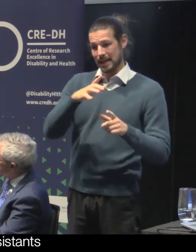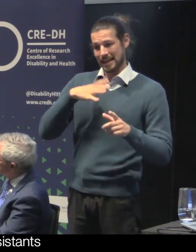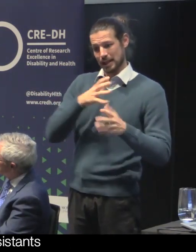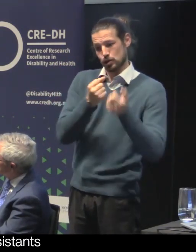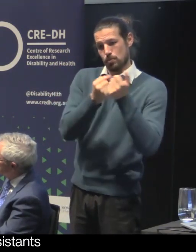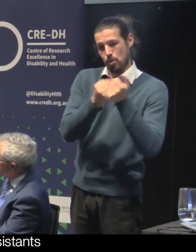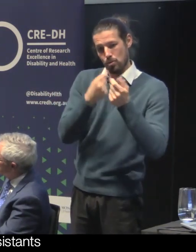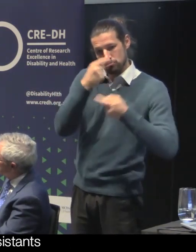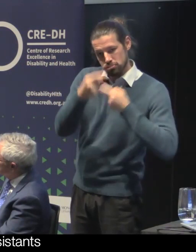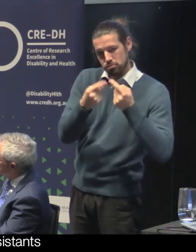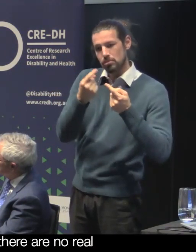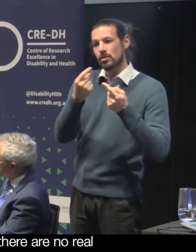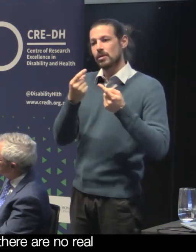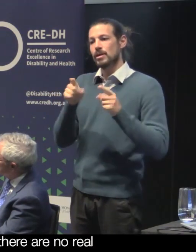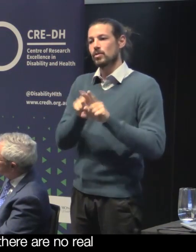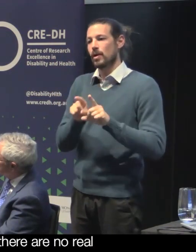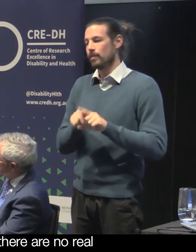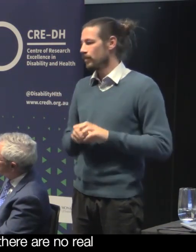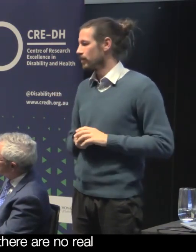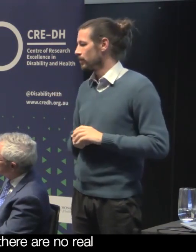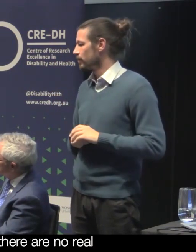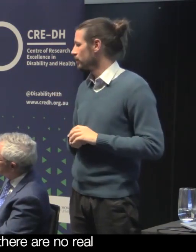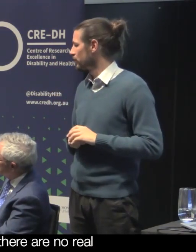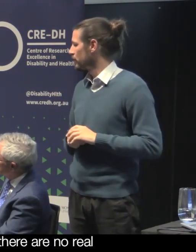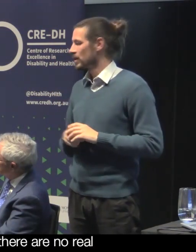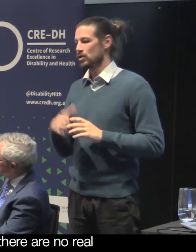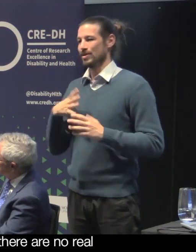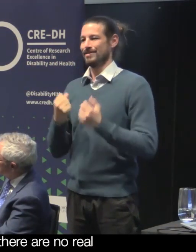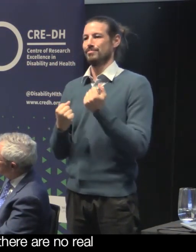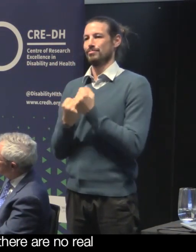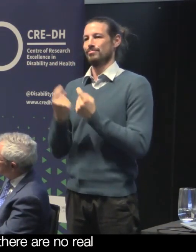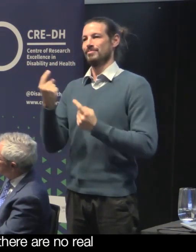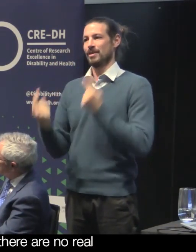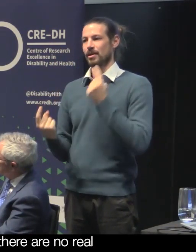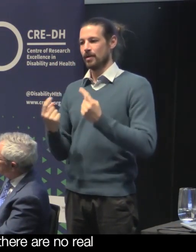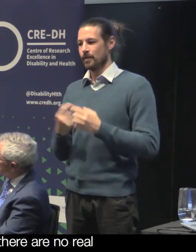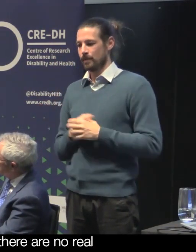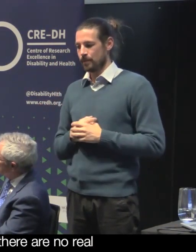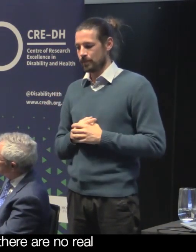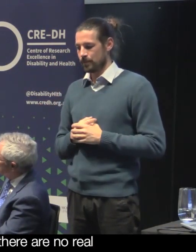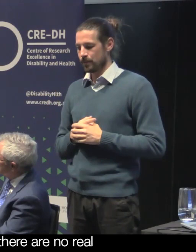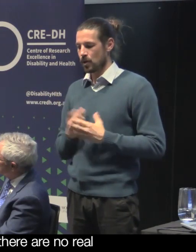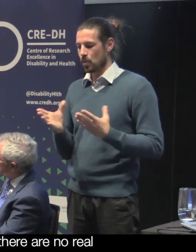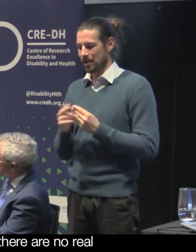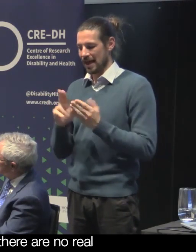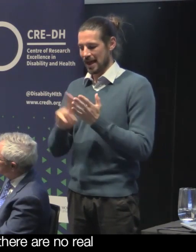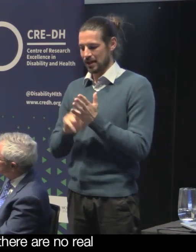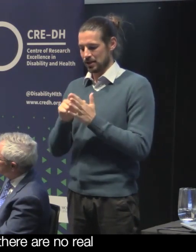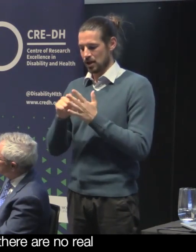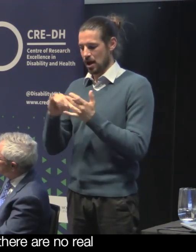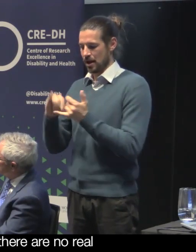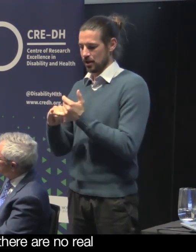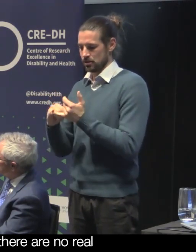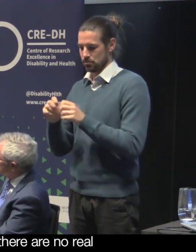support too. So we don't really, I think, at the moment, and I know the NDIS